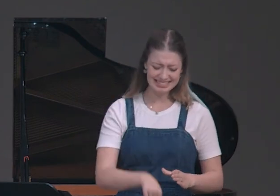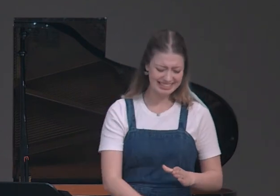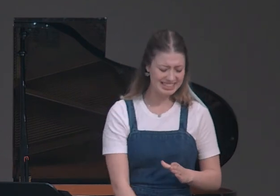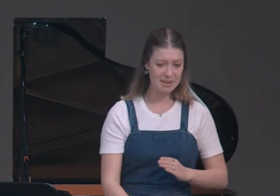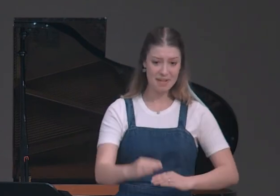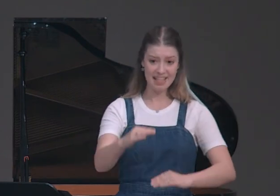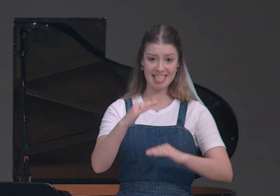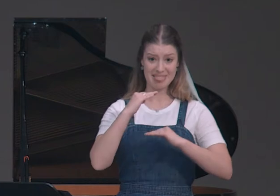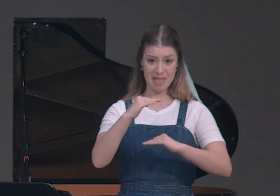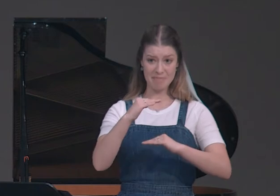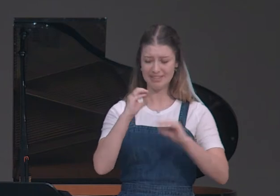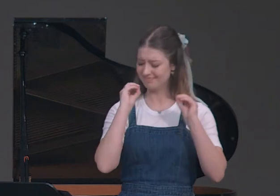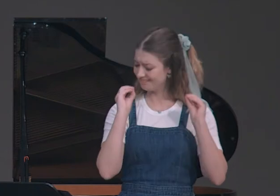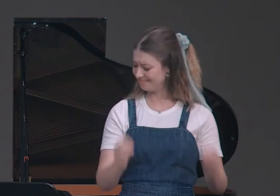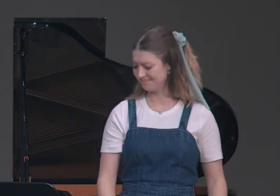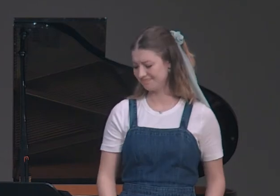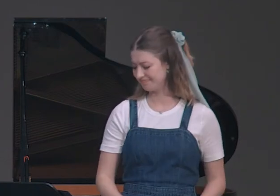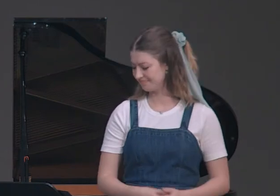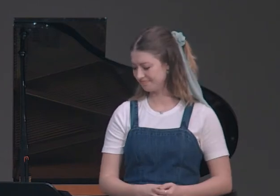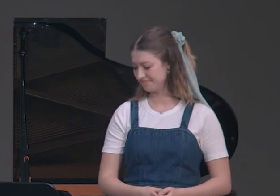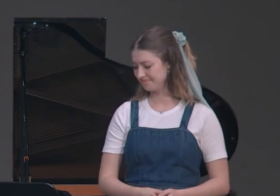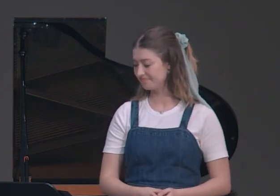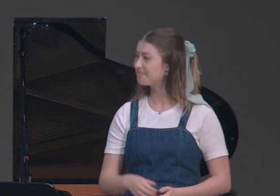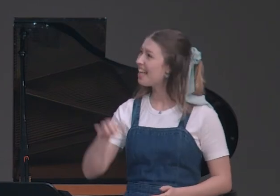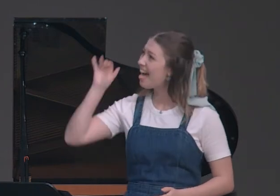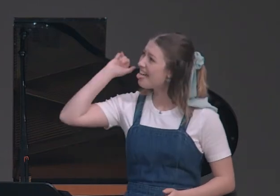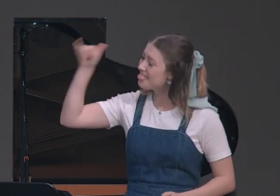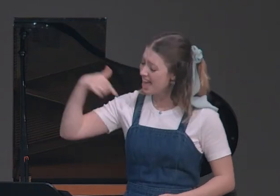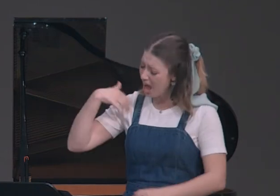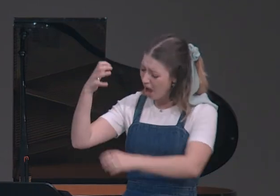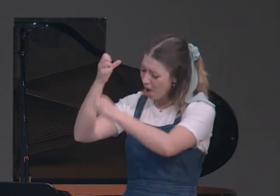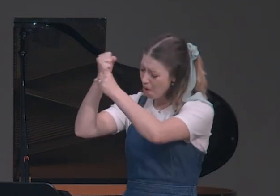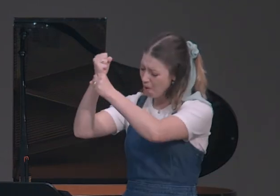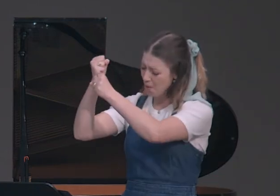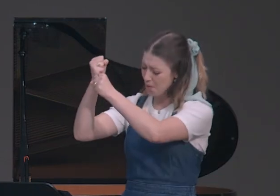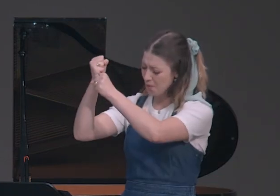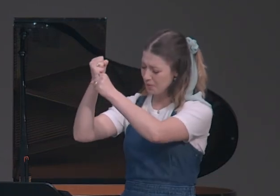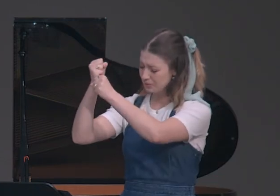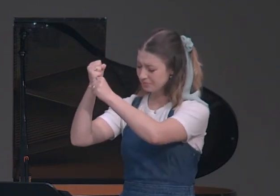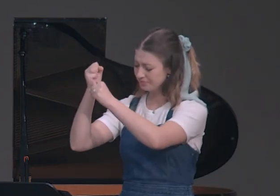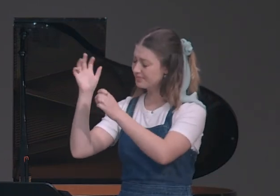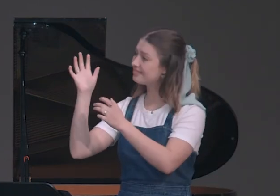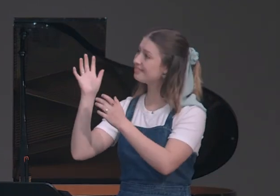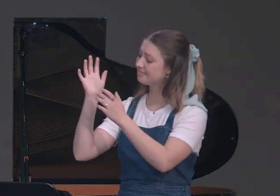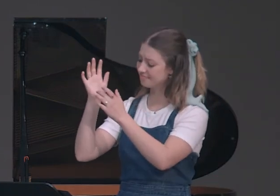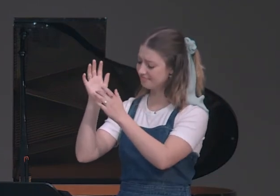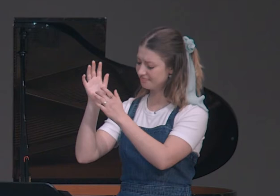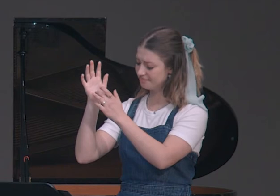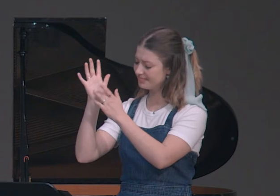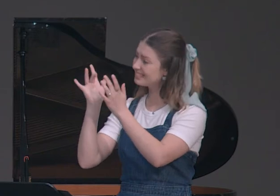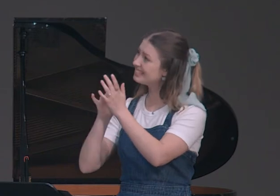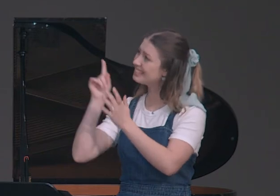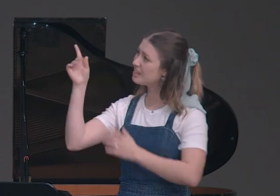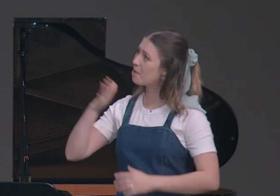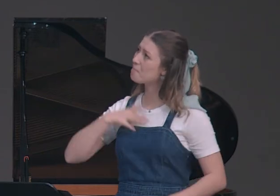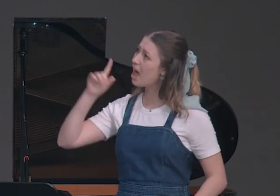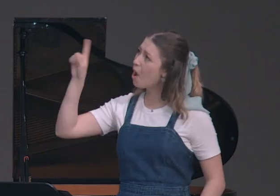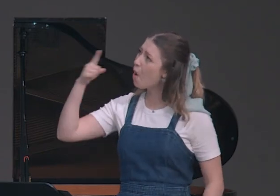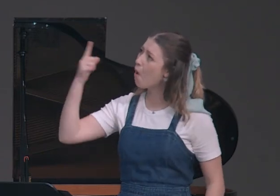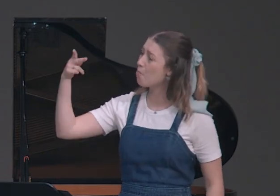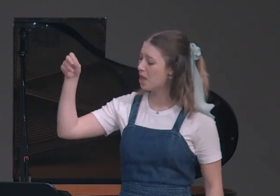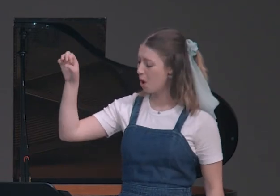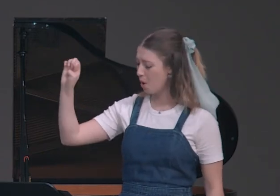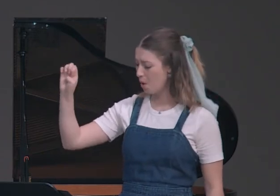and boundless peace. To this I hold. My hope is only